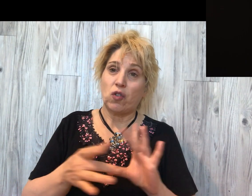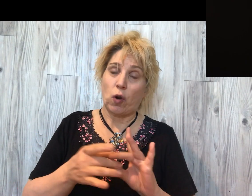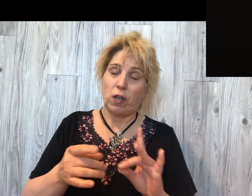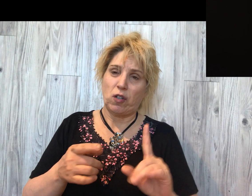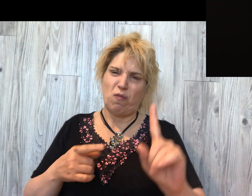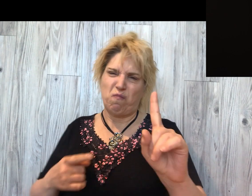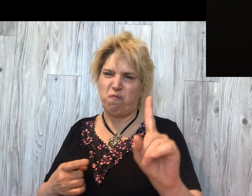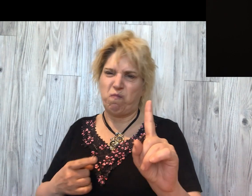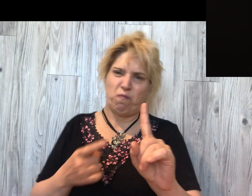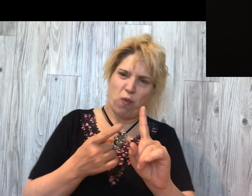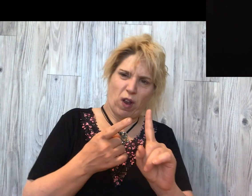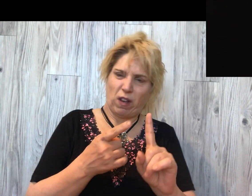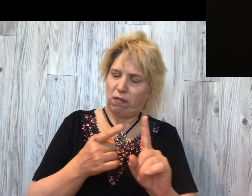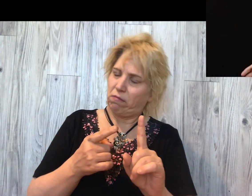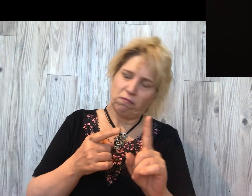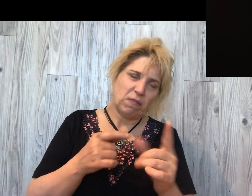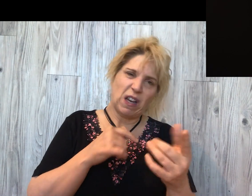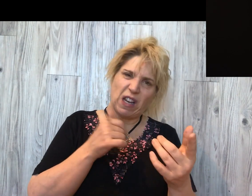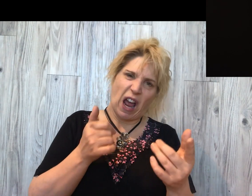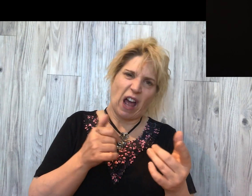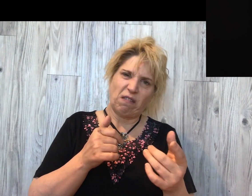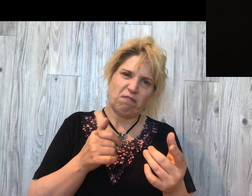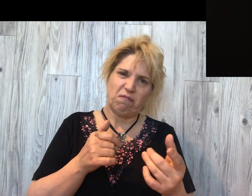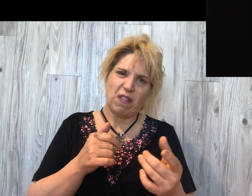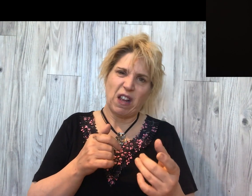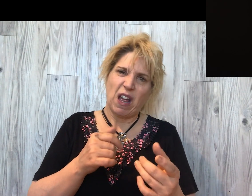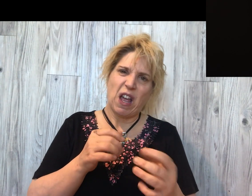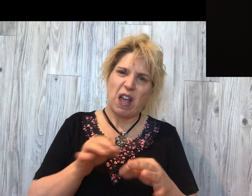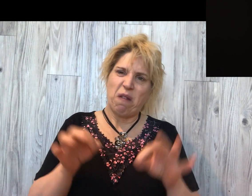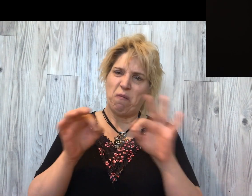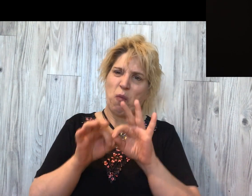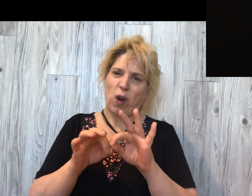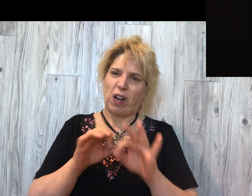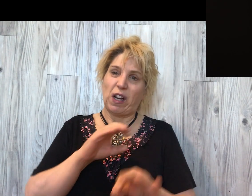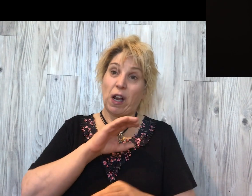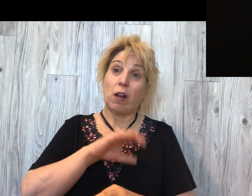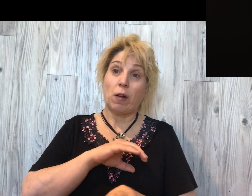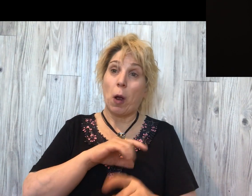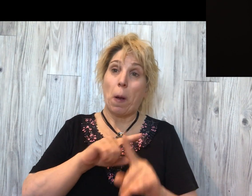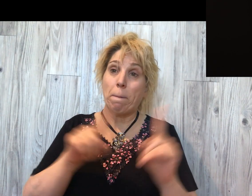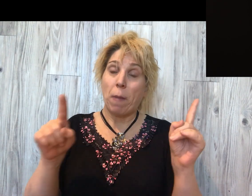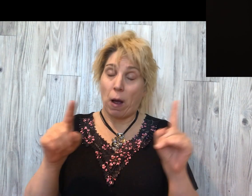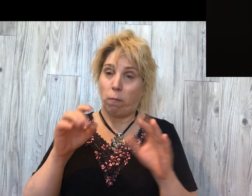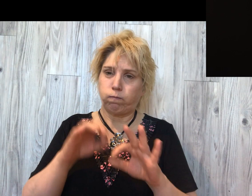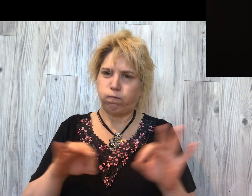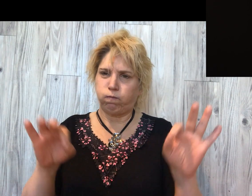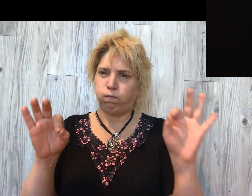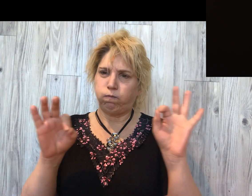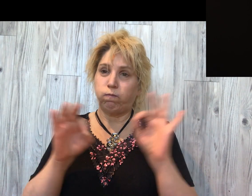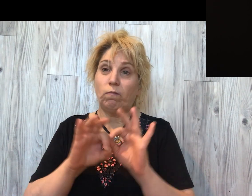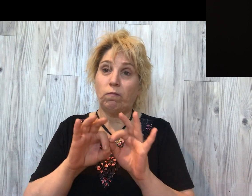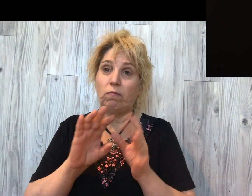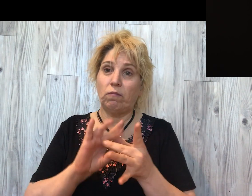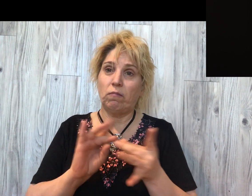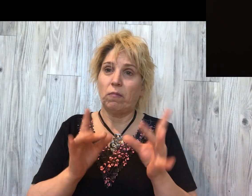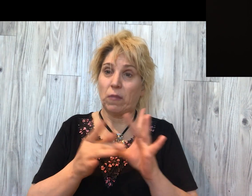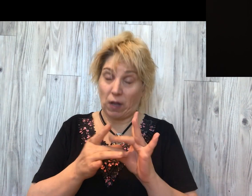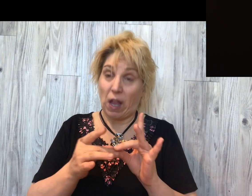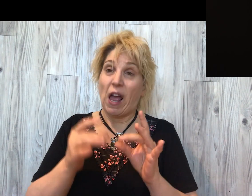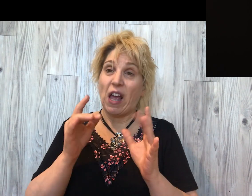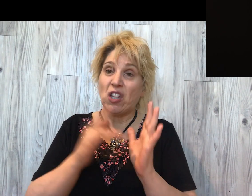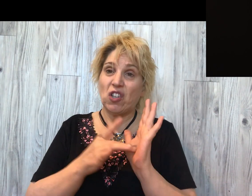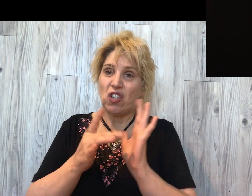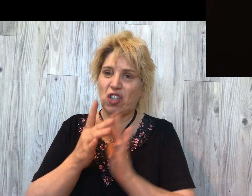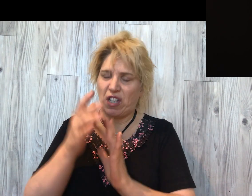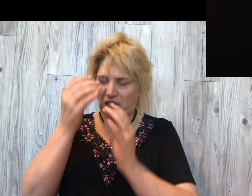make a single point. They are not historical characters, but they are powerfully important. And Jesus told